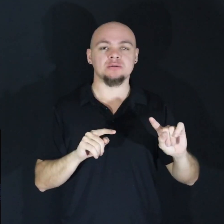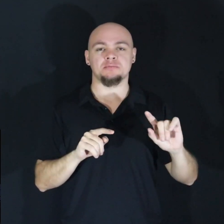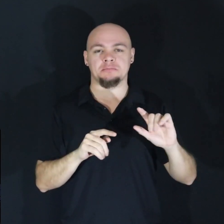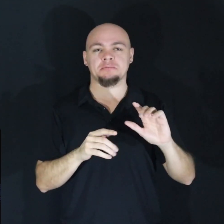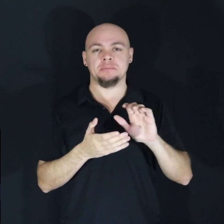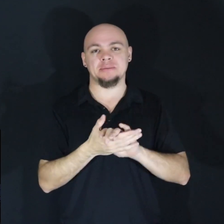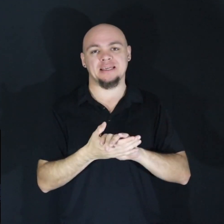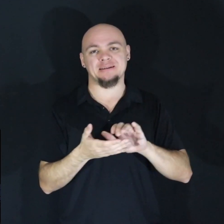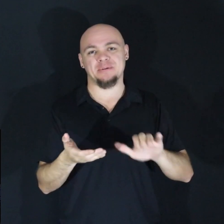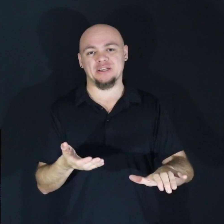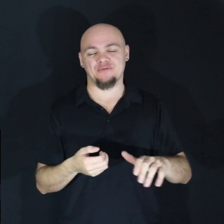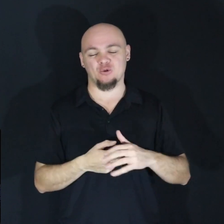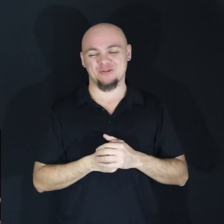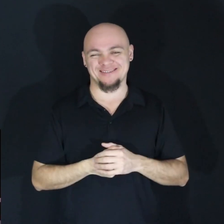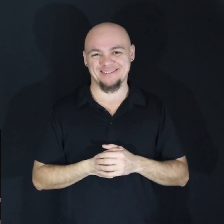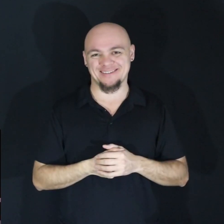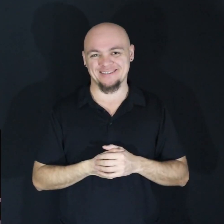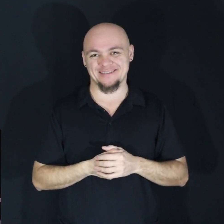a divorce.